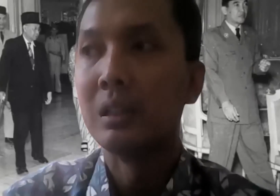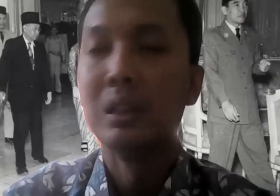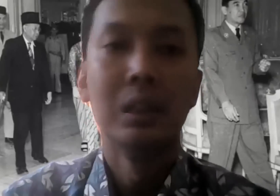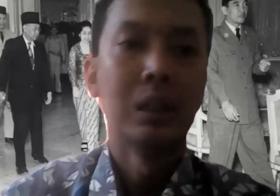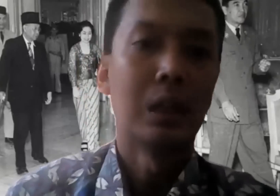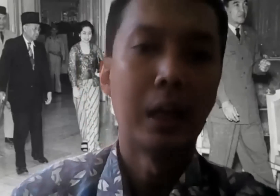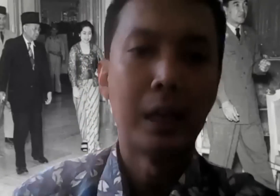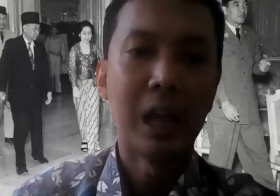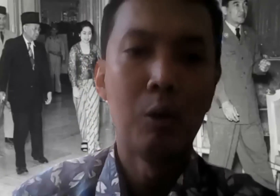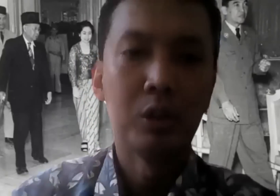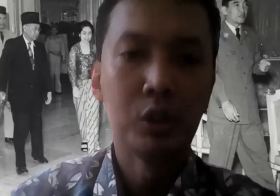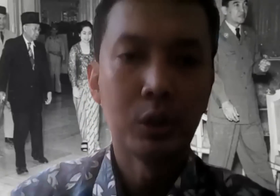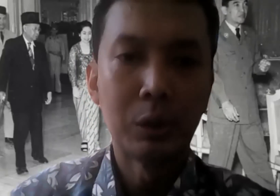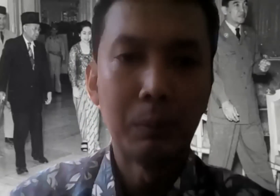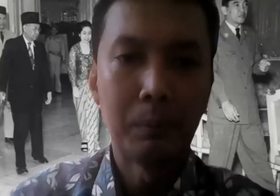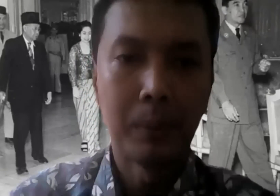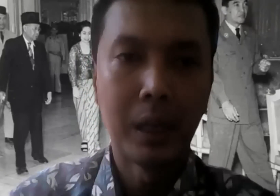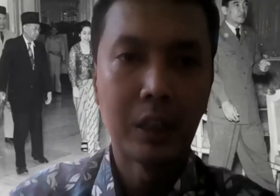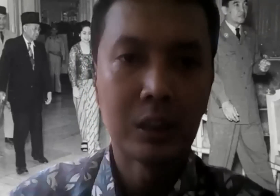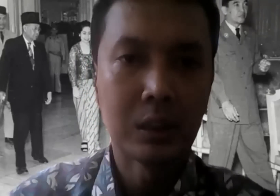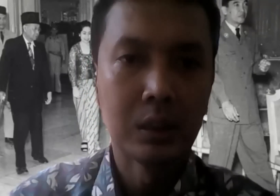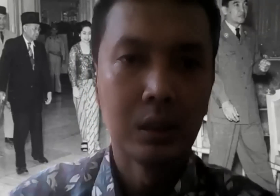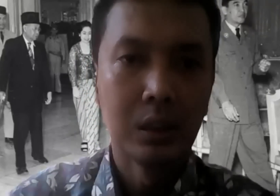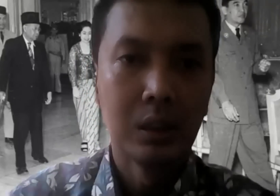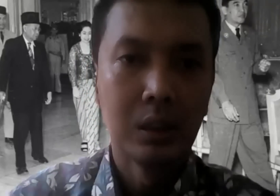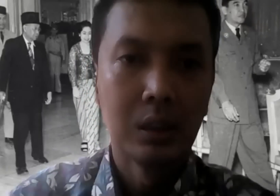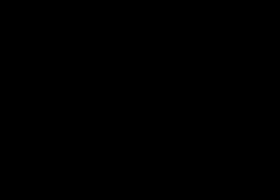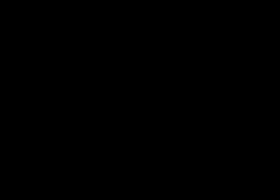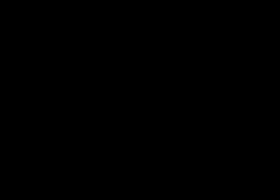webinar. And I want to show my,